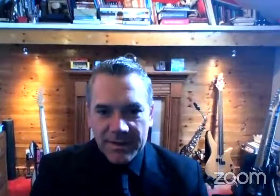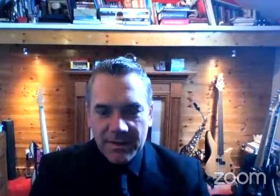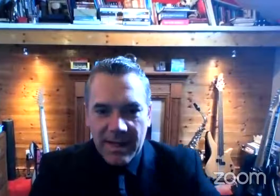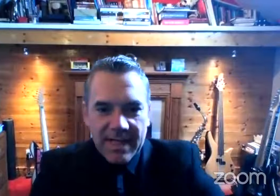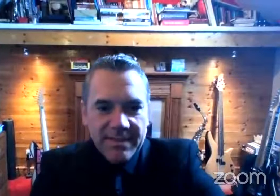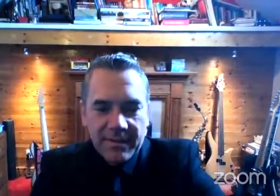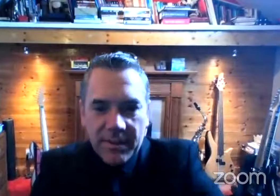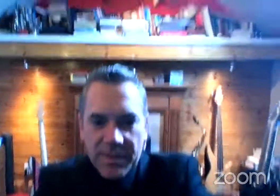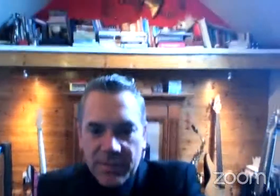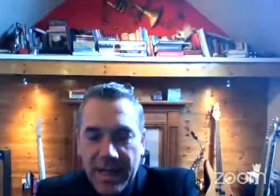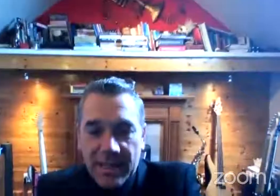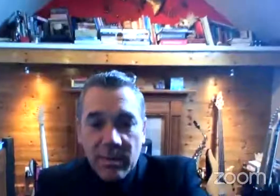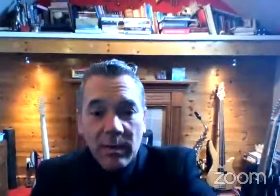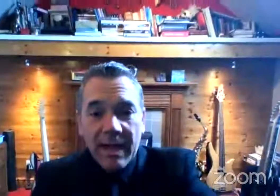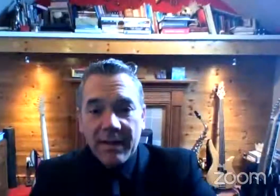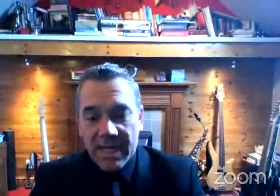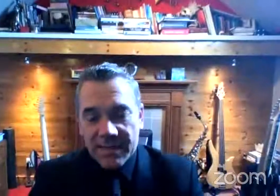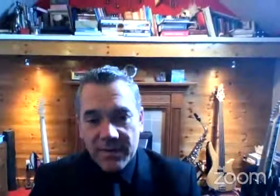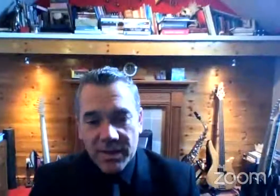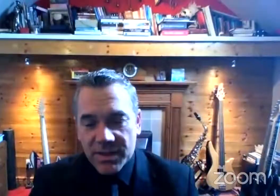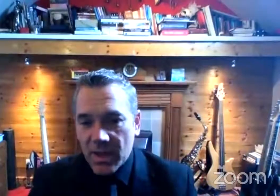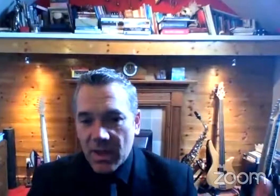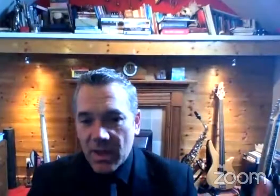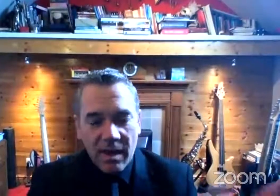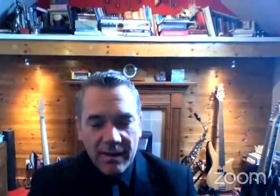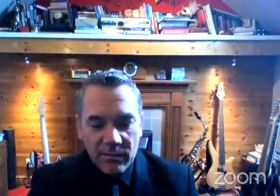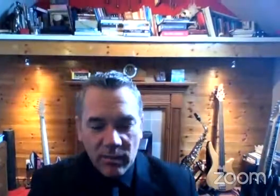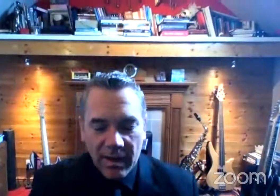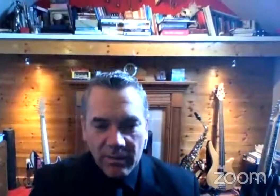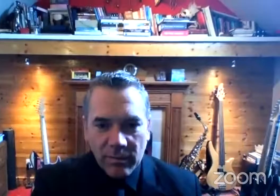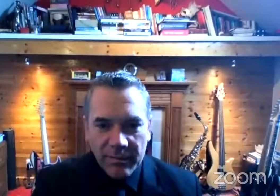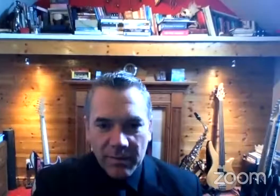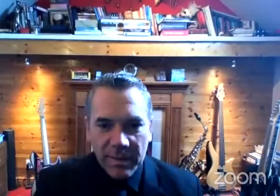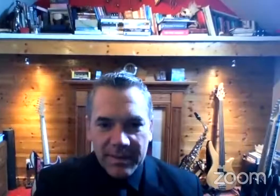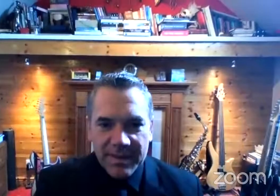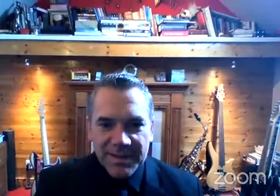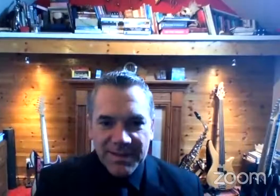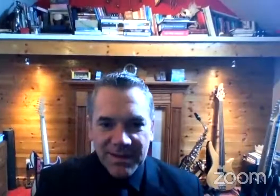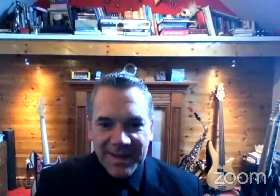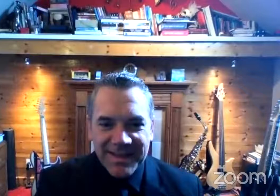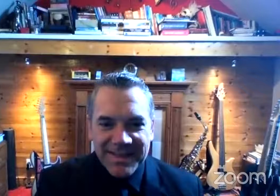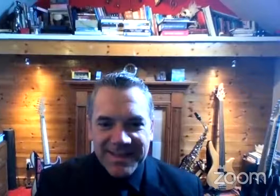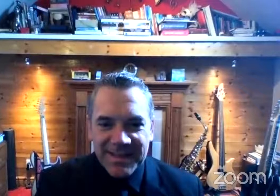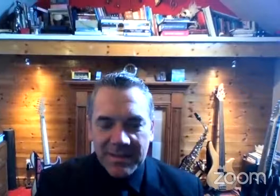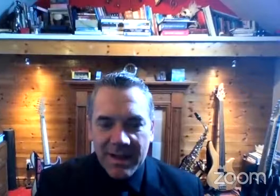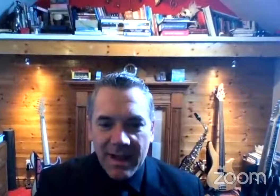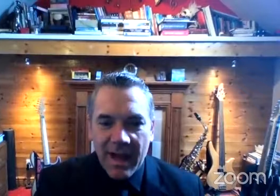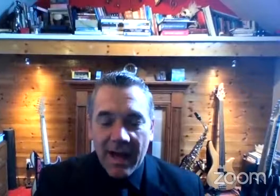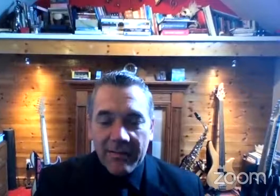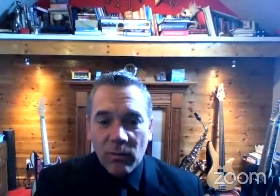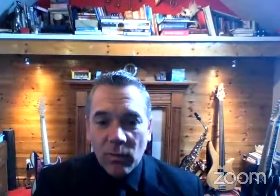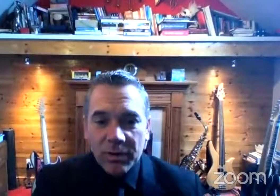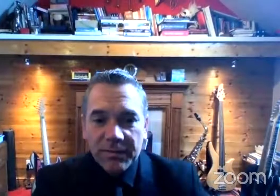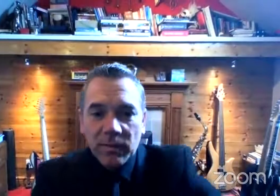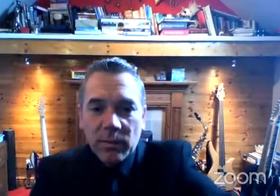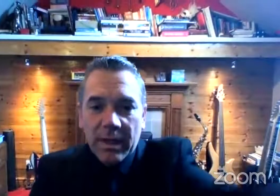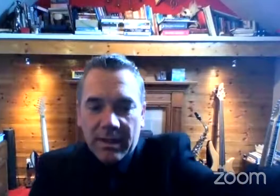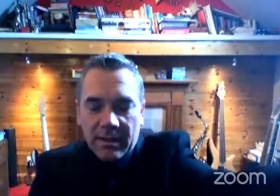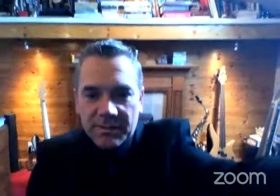to the last verse. So next week we'll add the last verse, and then we've completed this song in this term. Have a wonderful week. I'll